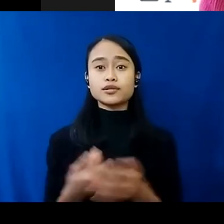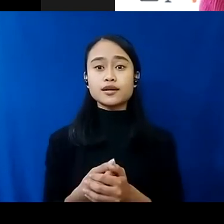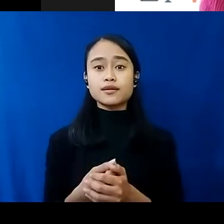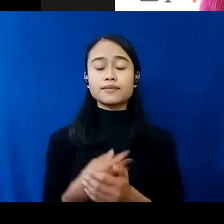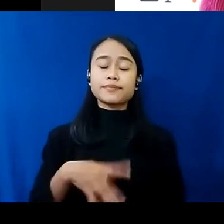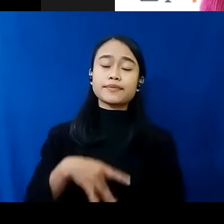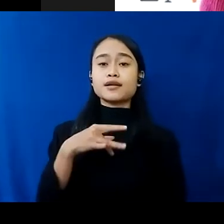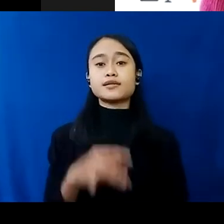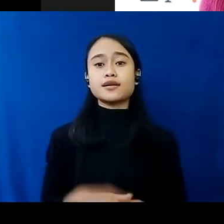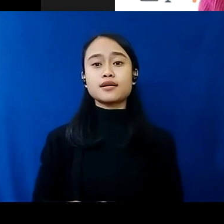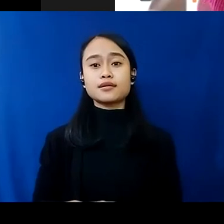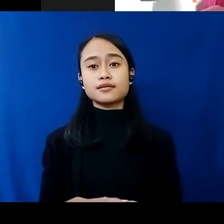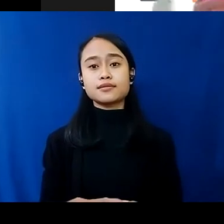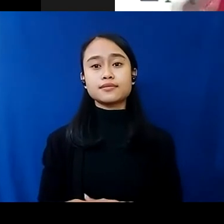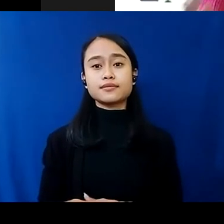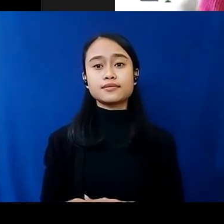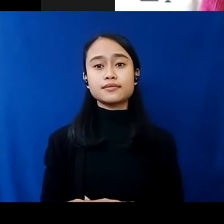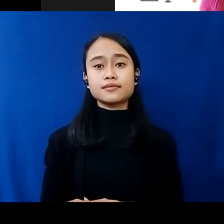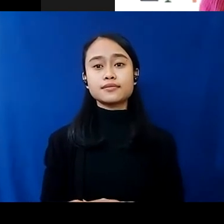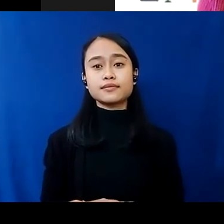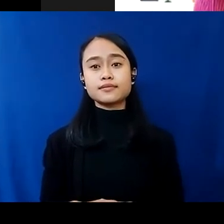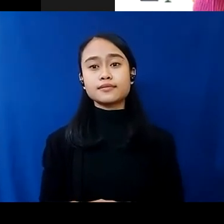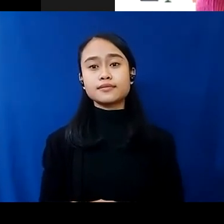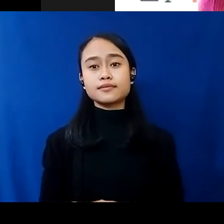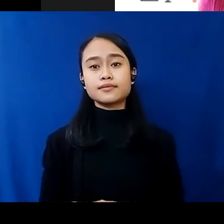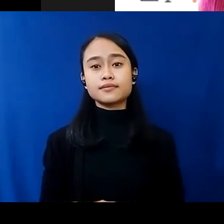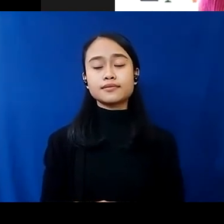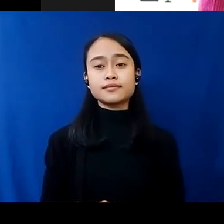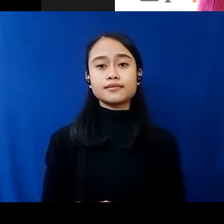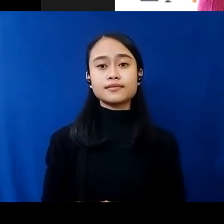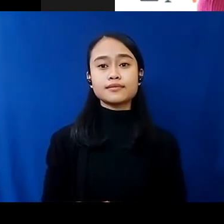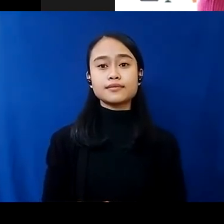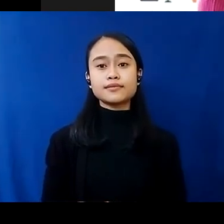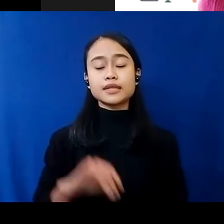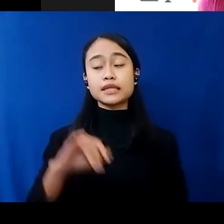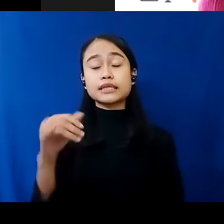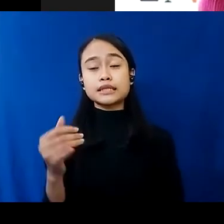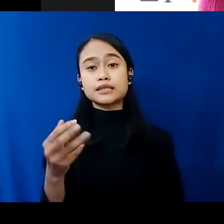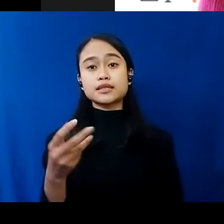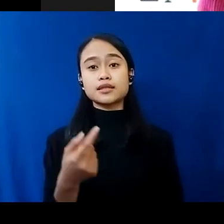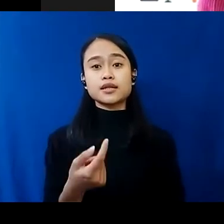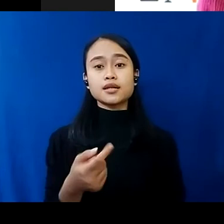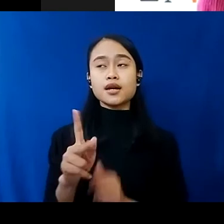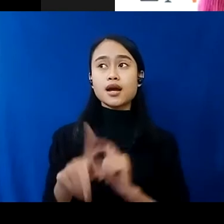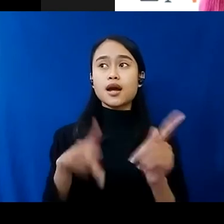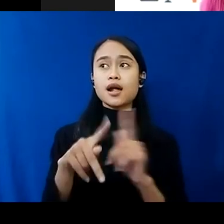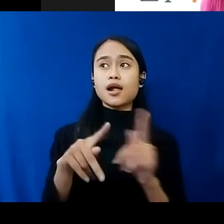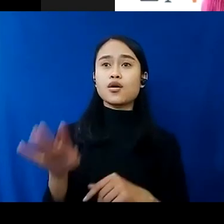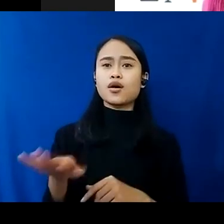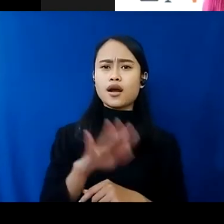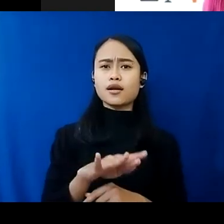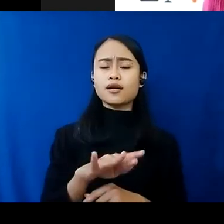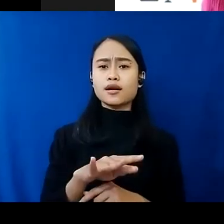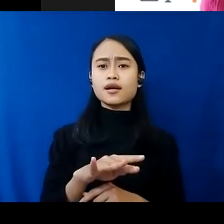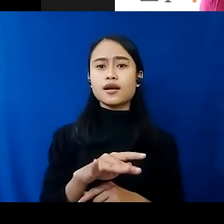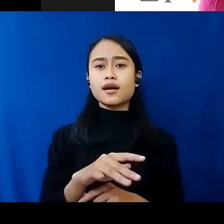Literacy If Children Are Emotionally Literate The Digital Literacy Will Come So What Are